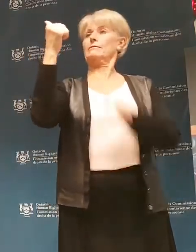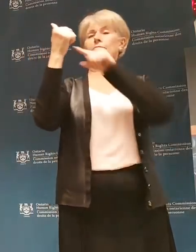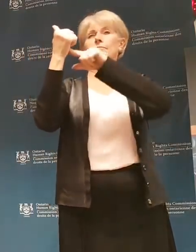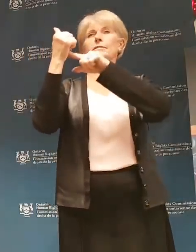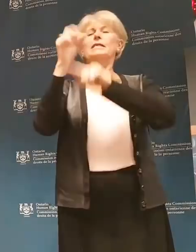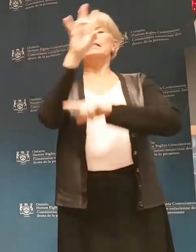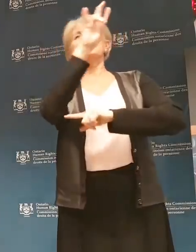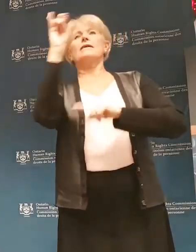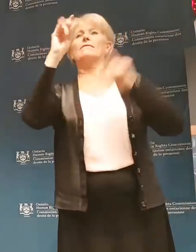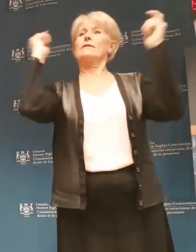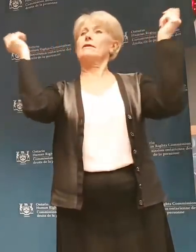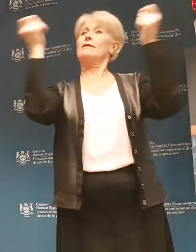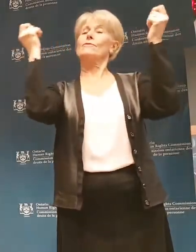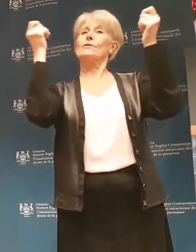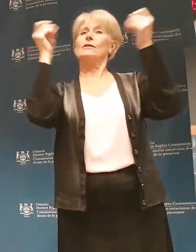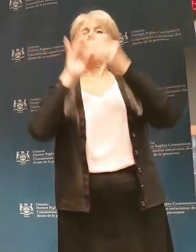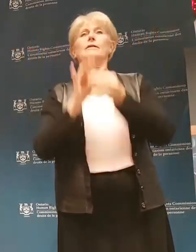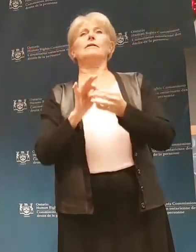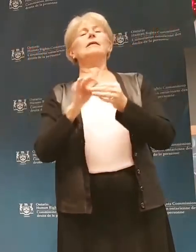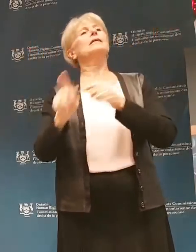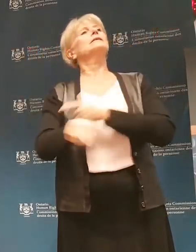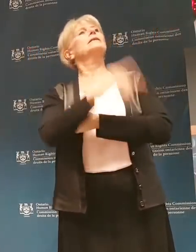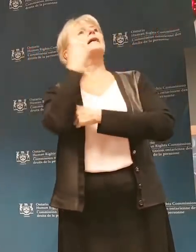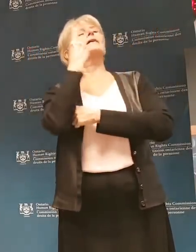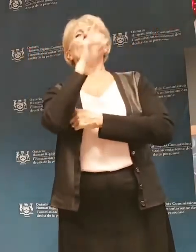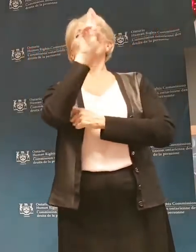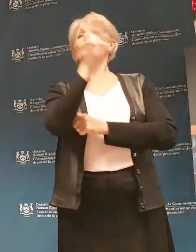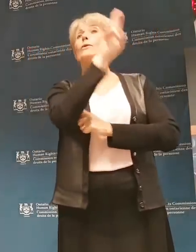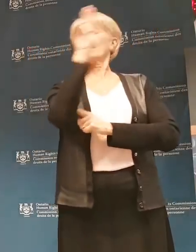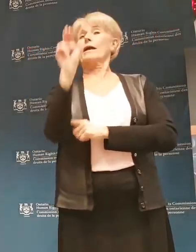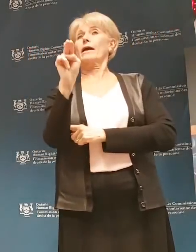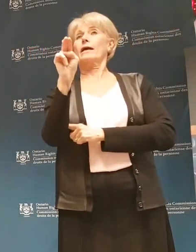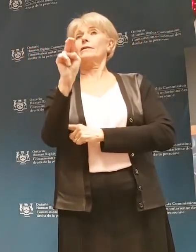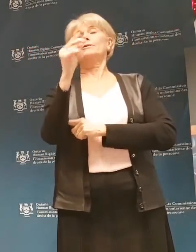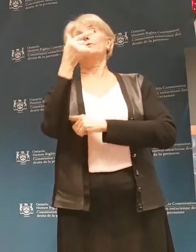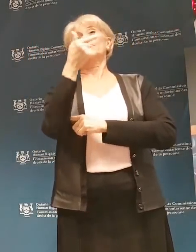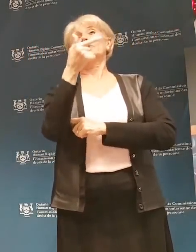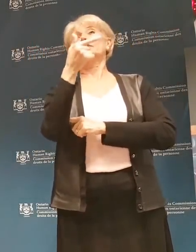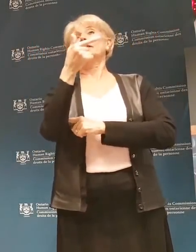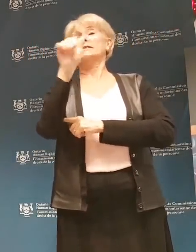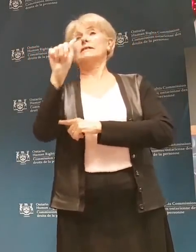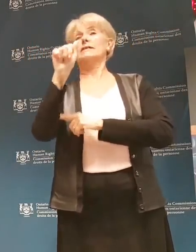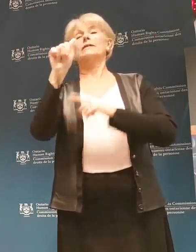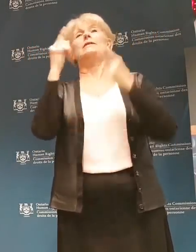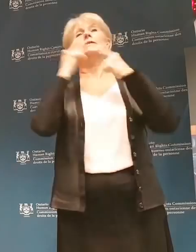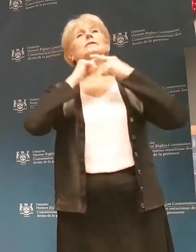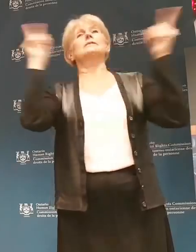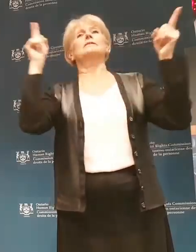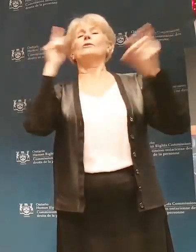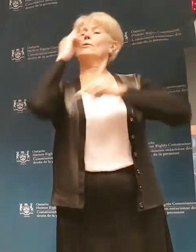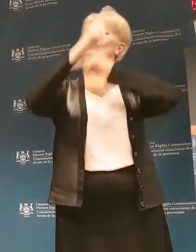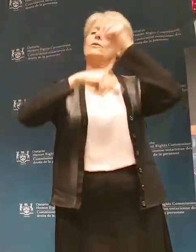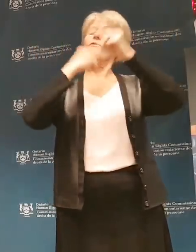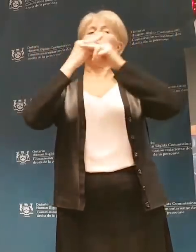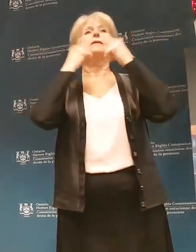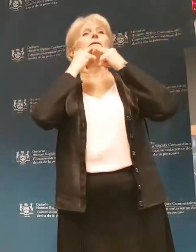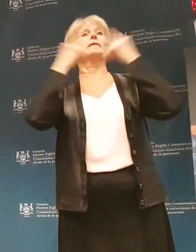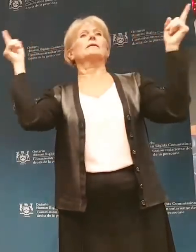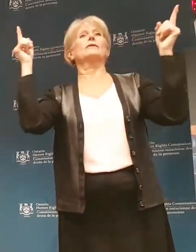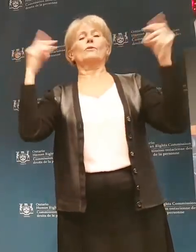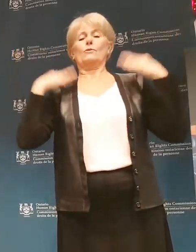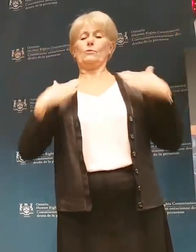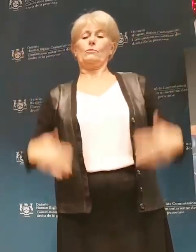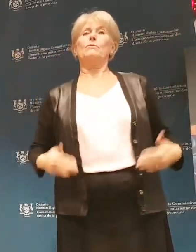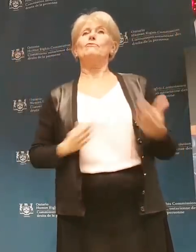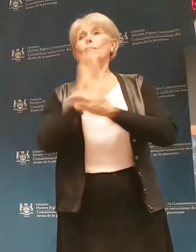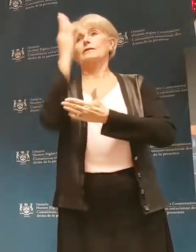the 70th anniversary of the day that the United Nations General Assembly adopted the Universal Declaration of